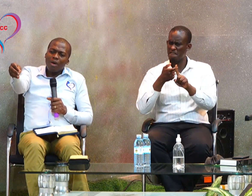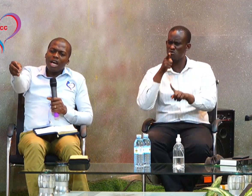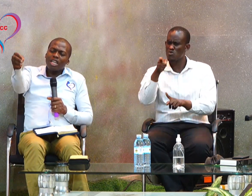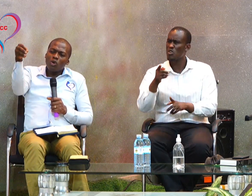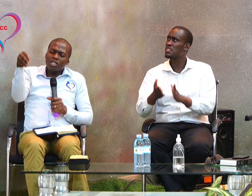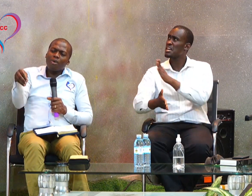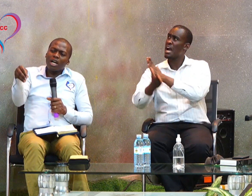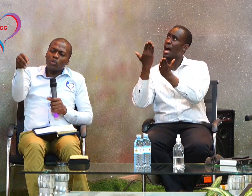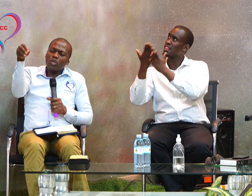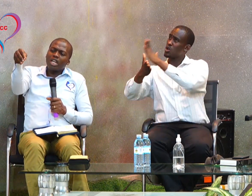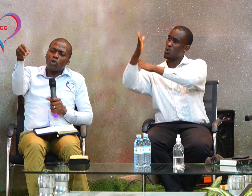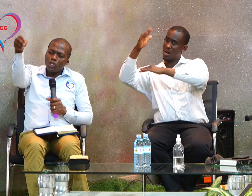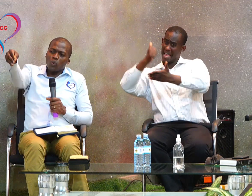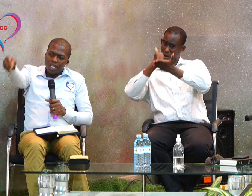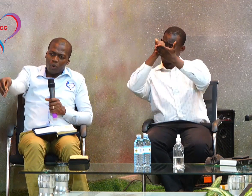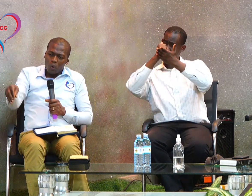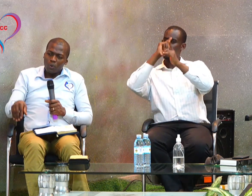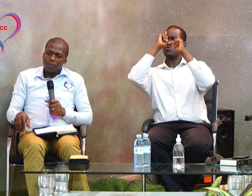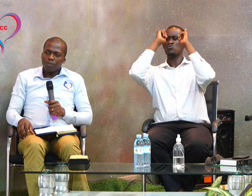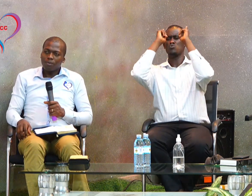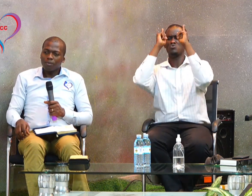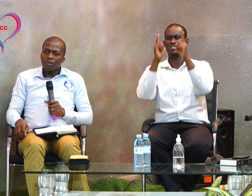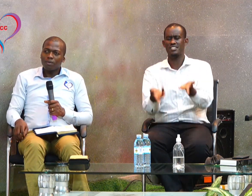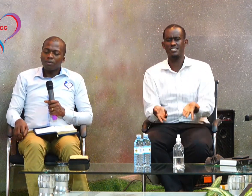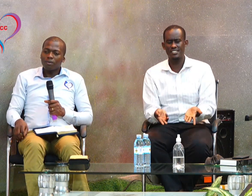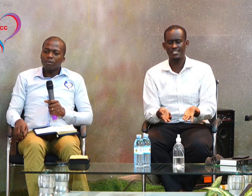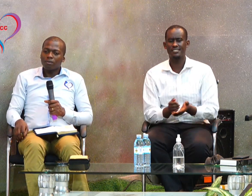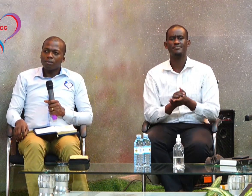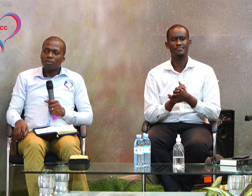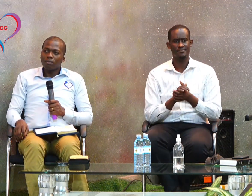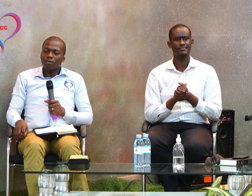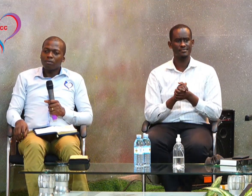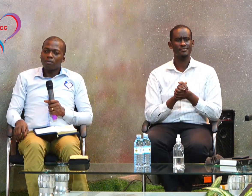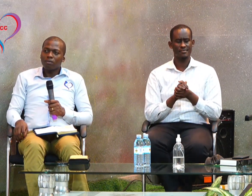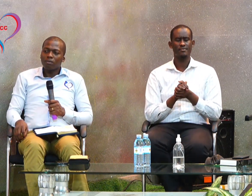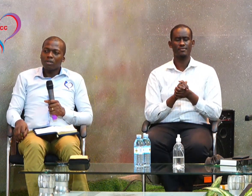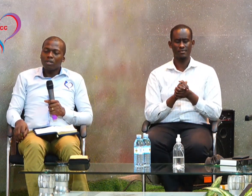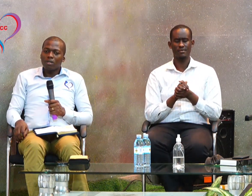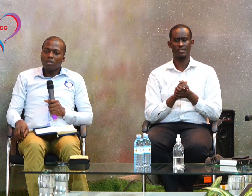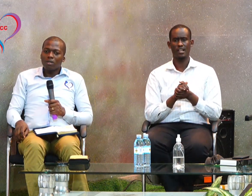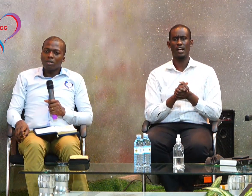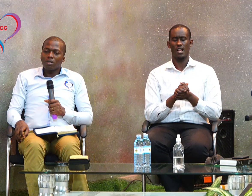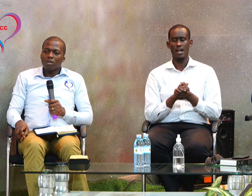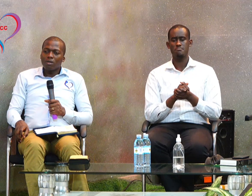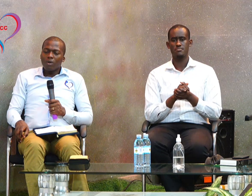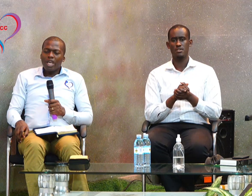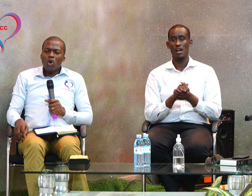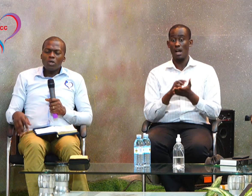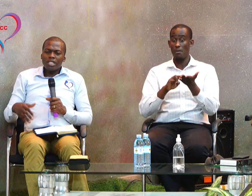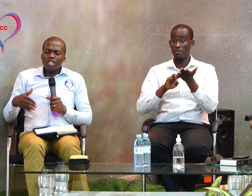What are you using there? How are you using prayer to pull something towards